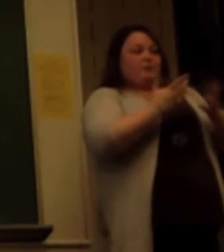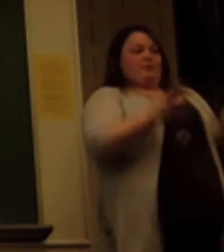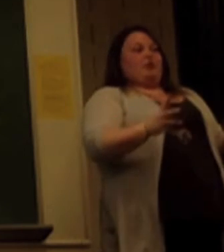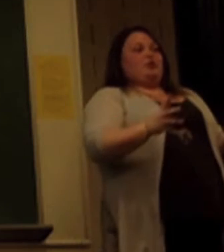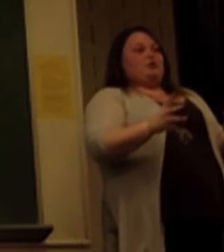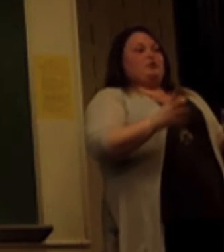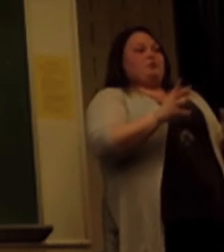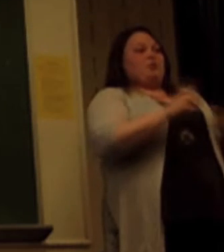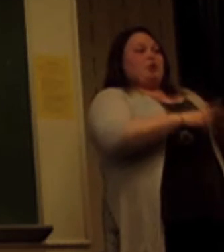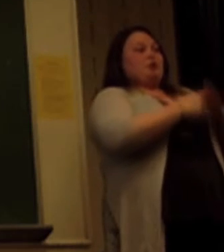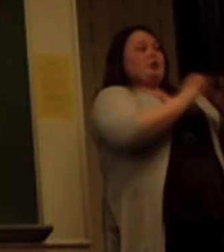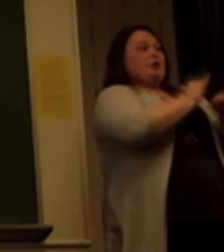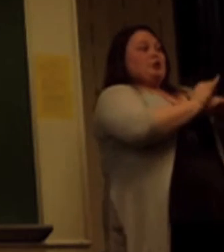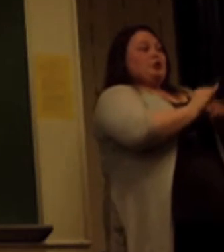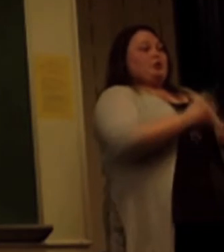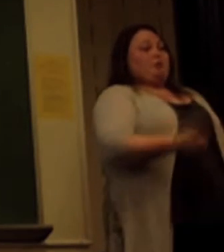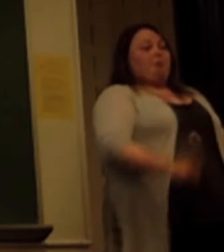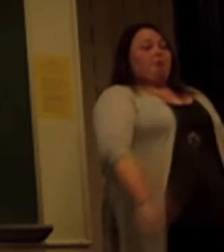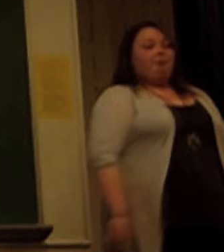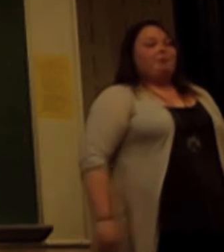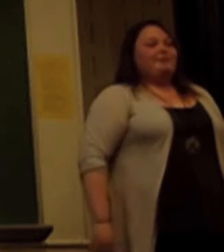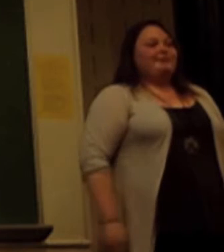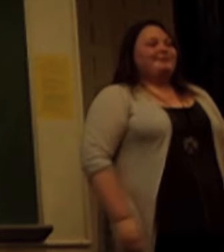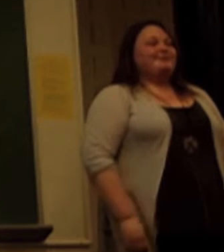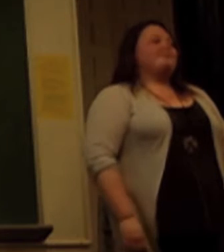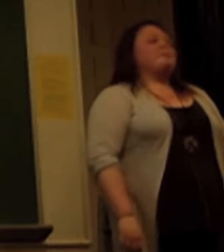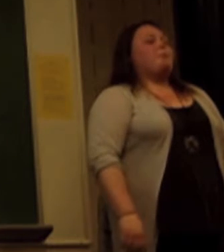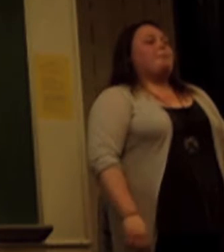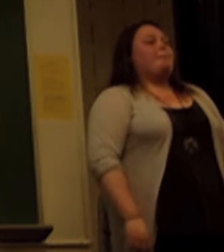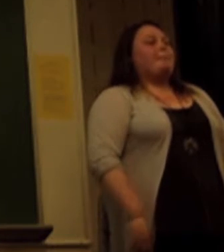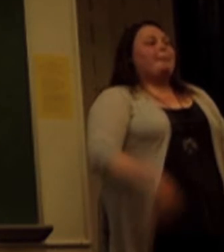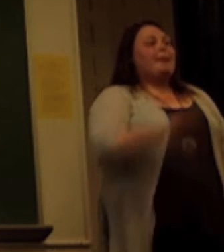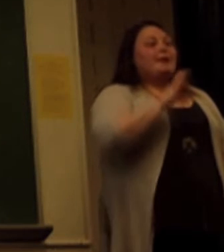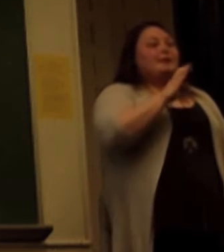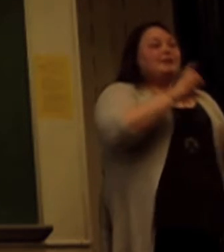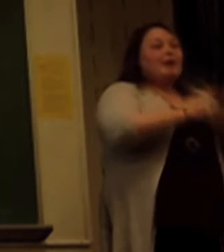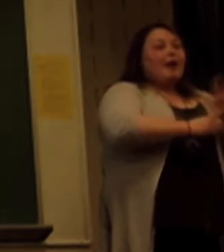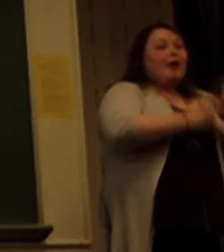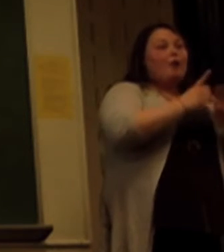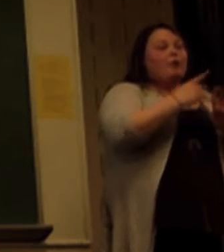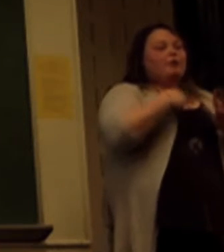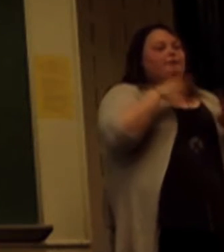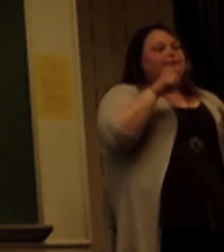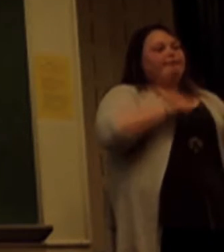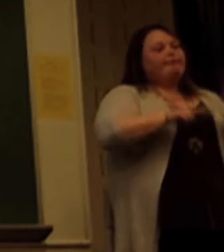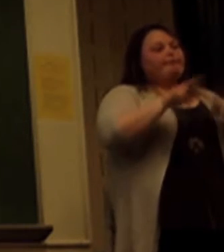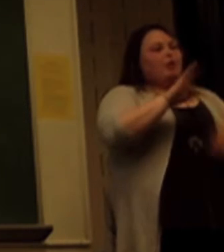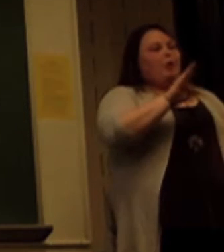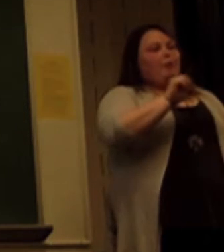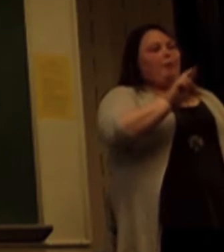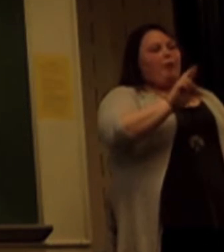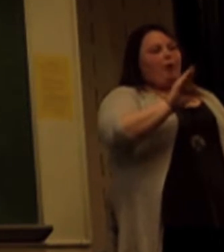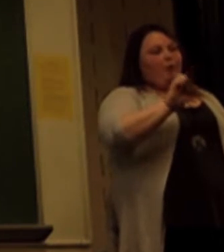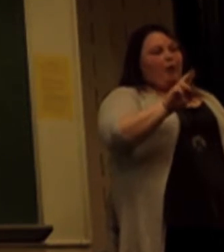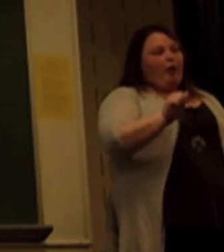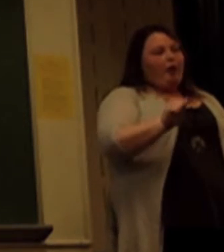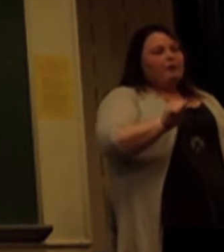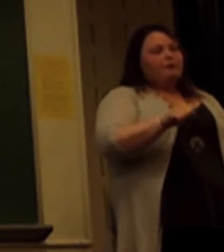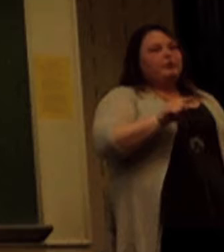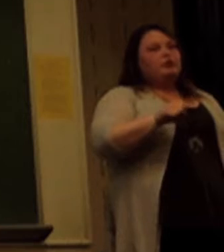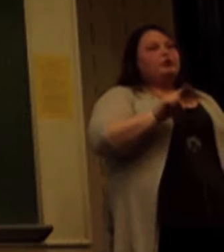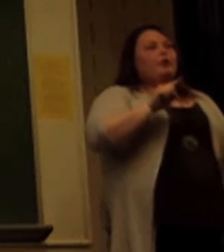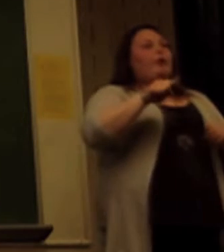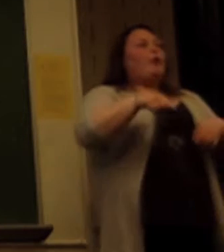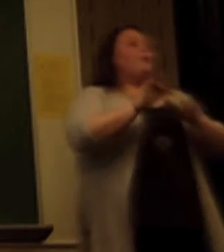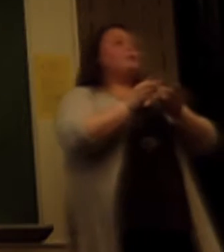And then, so for B hours teaming, C hours observing Barbara, when she would do stuff like court